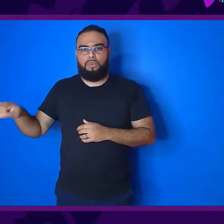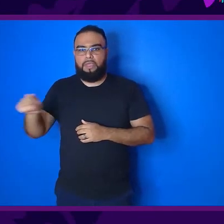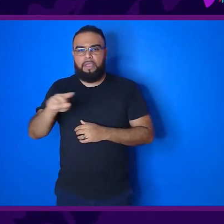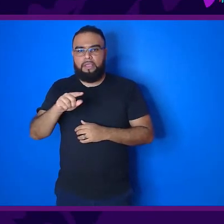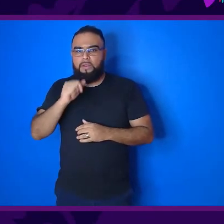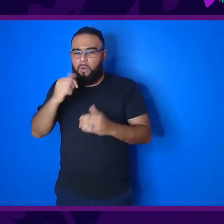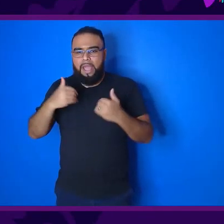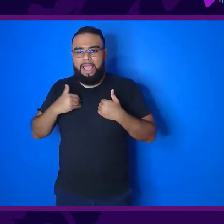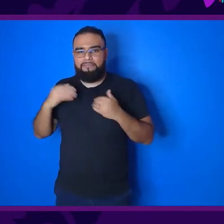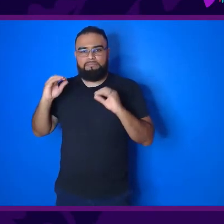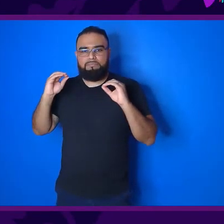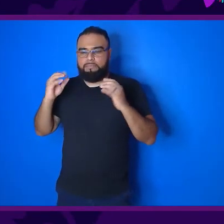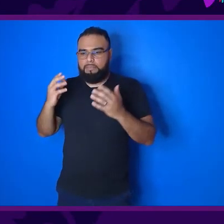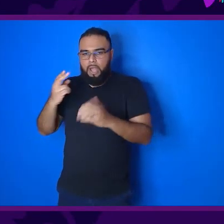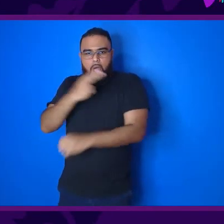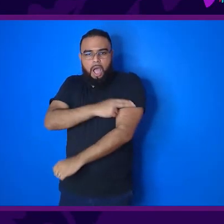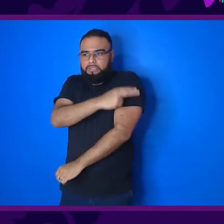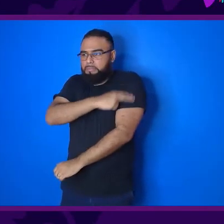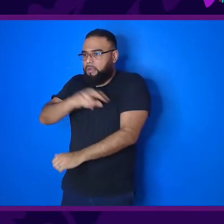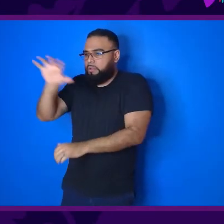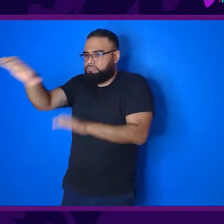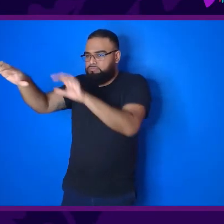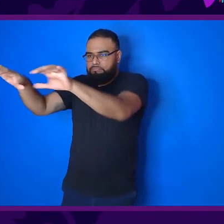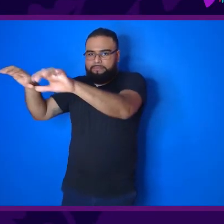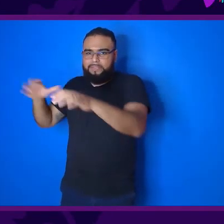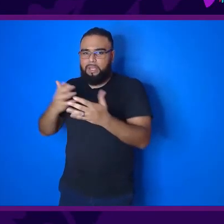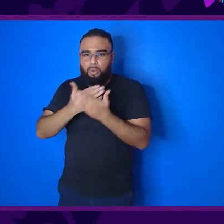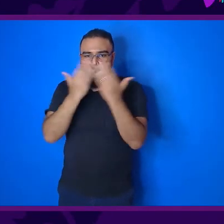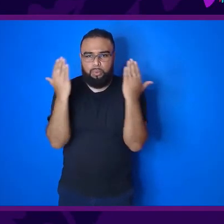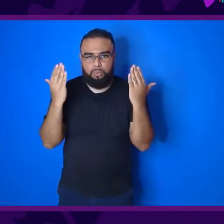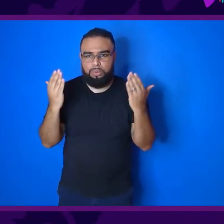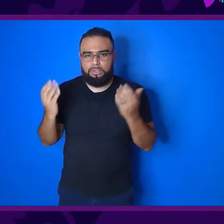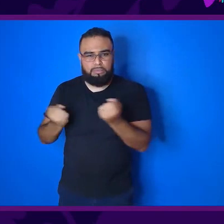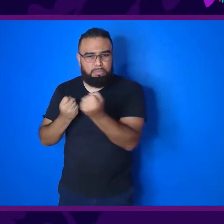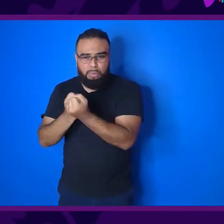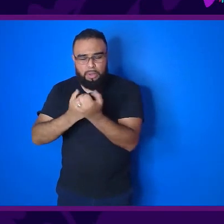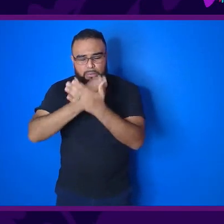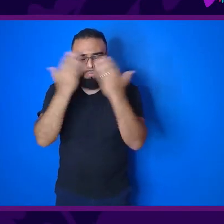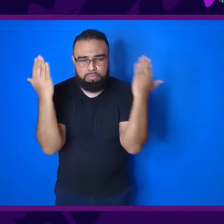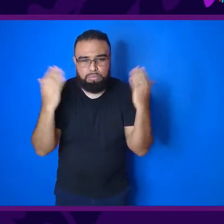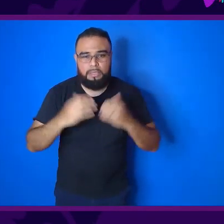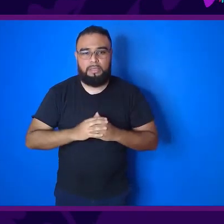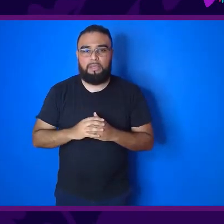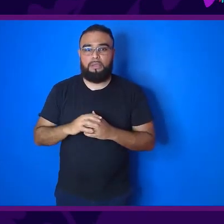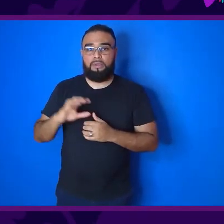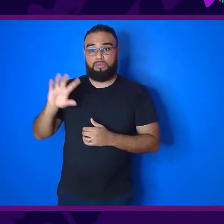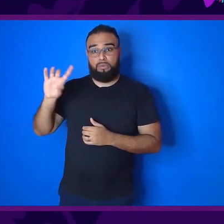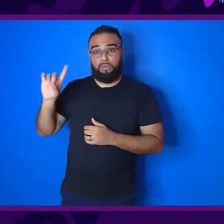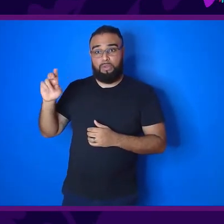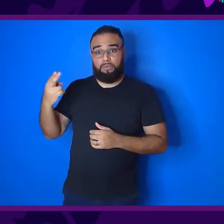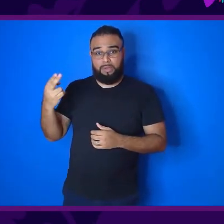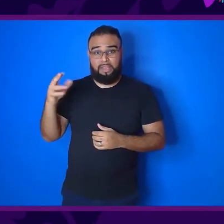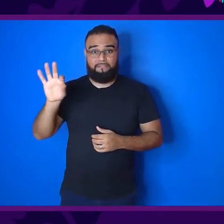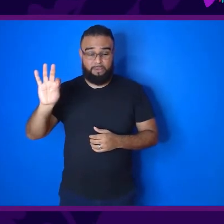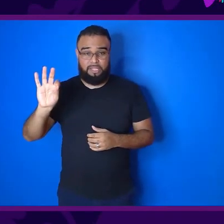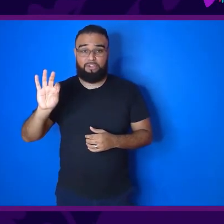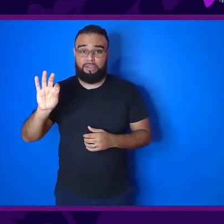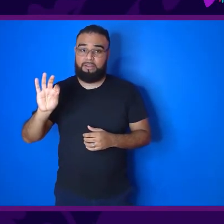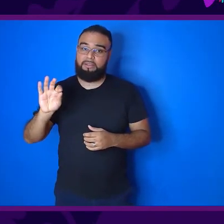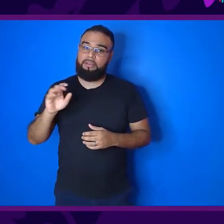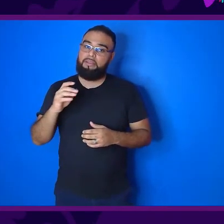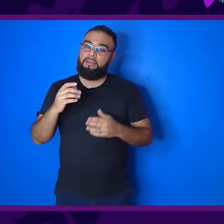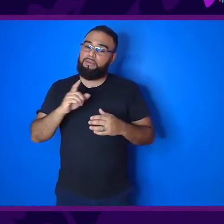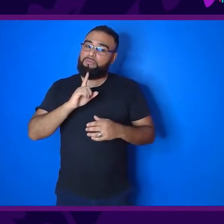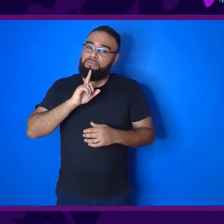nearby. And Dolores and her daughter, Camille, who runs the foundation, they really try to help